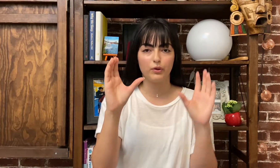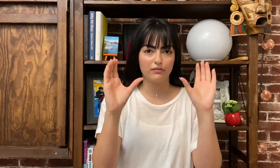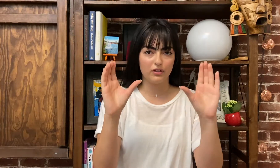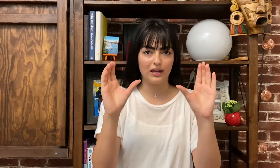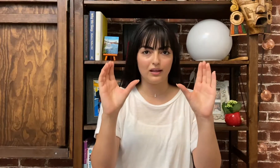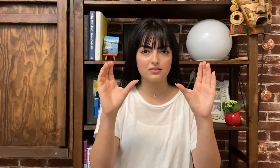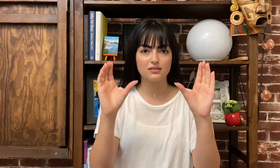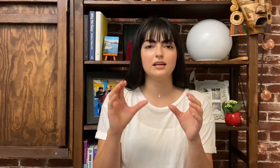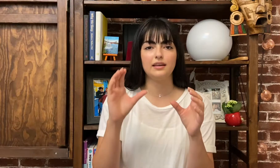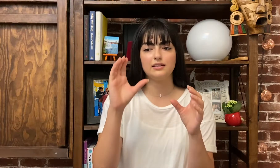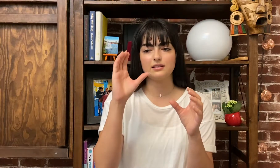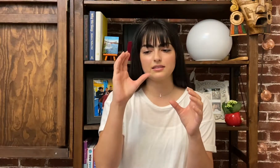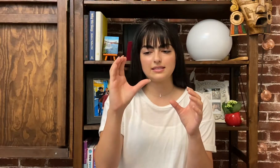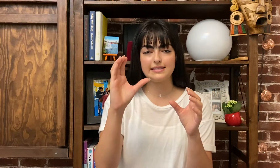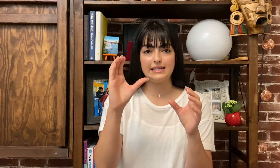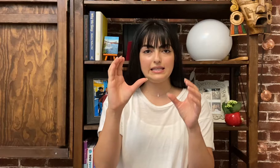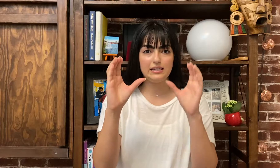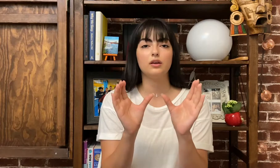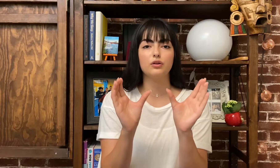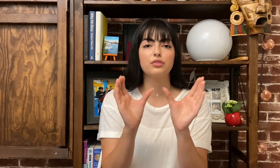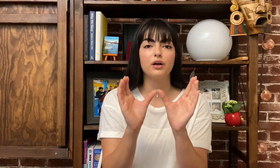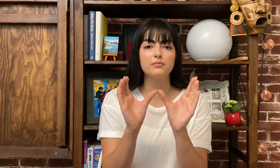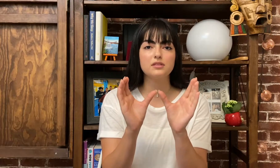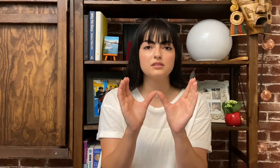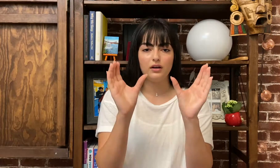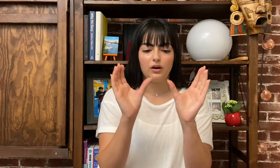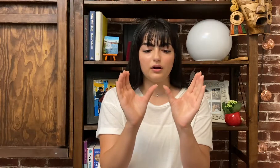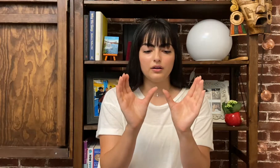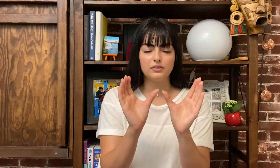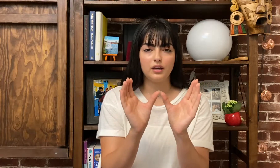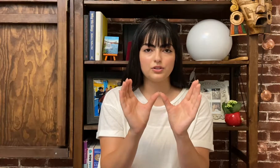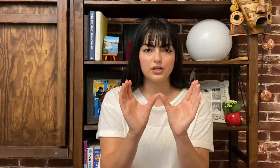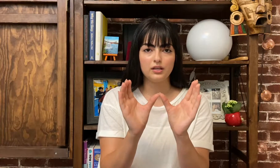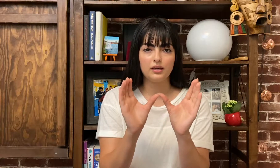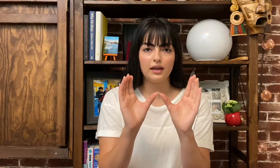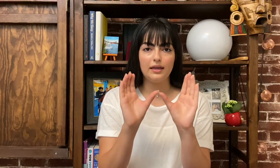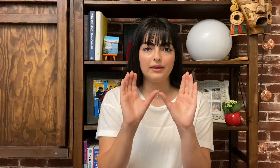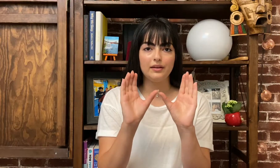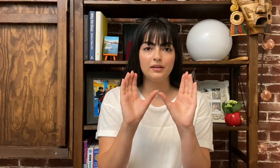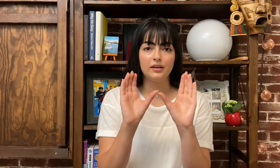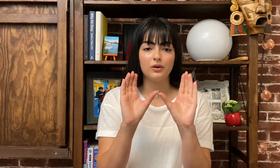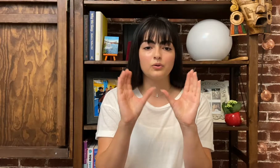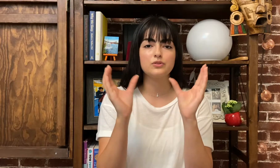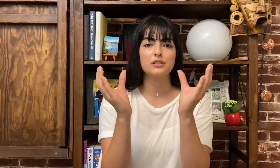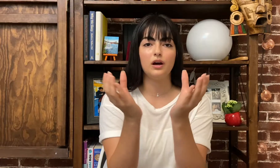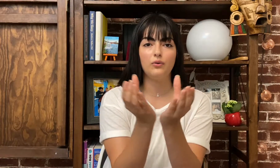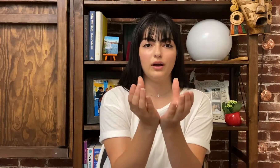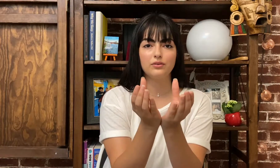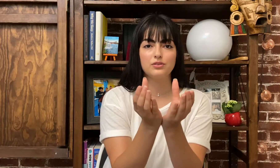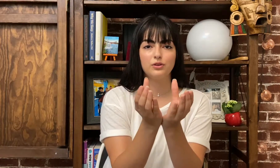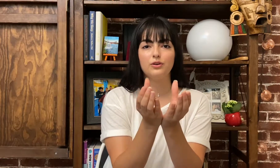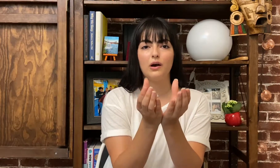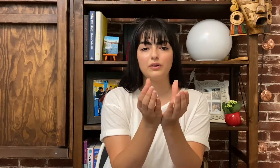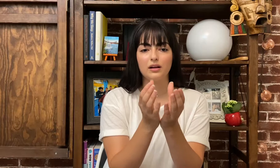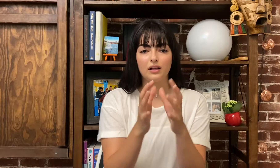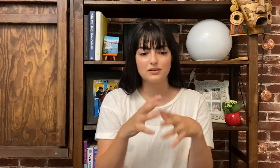of your hands is C. Your thumbs are touching and then it goes around. So you know how in a class you're